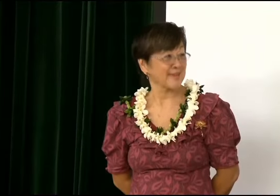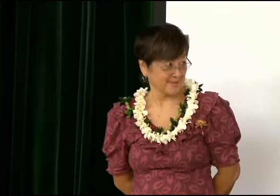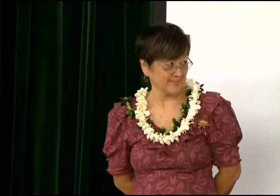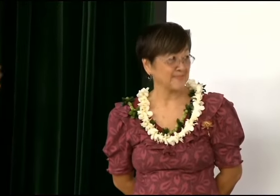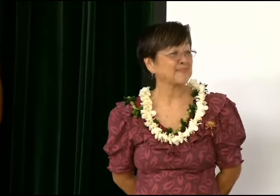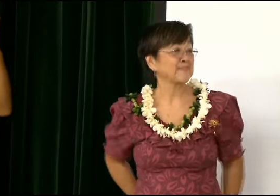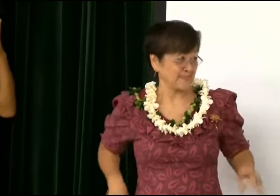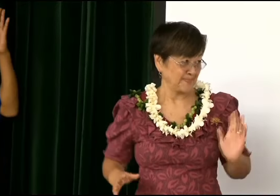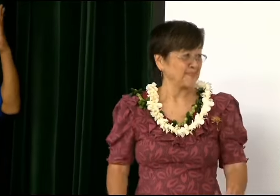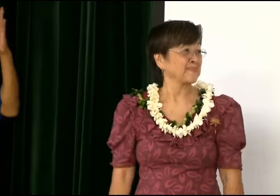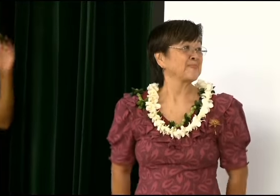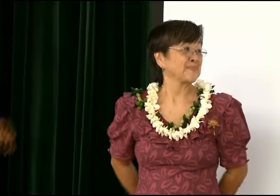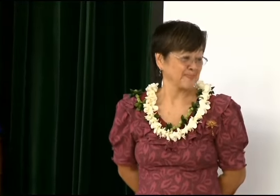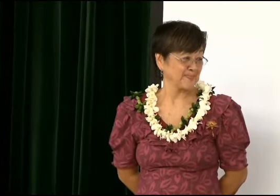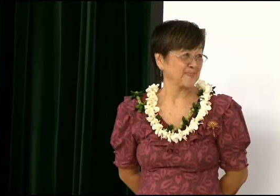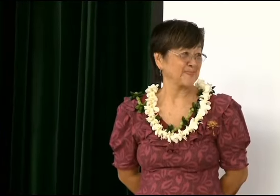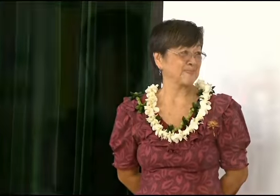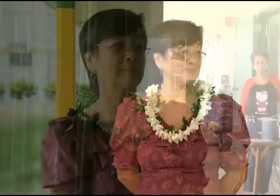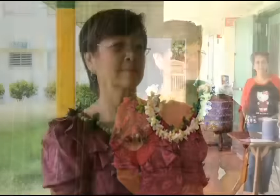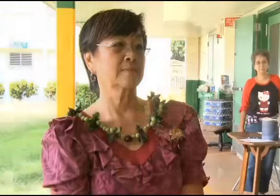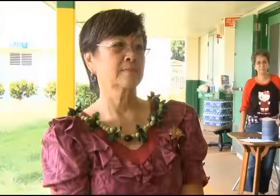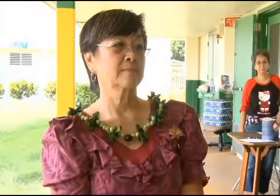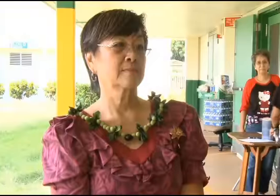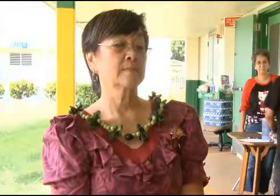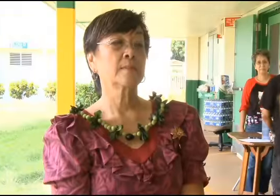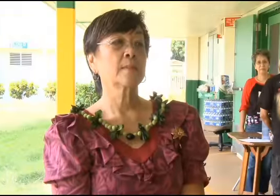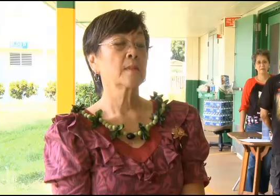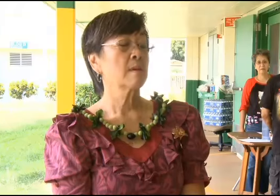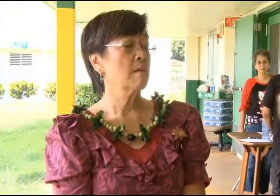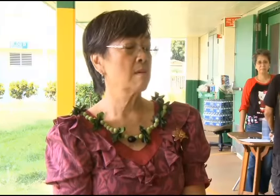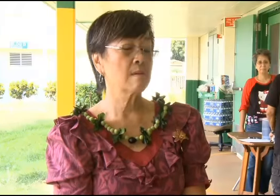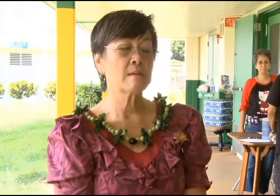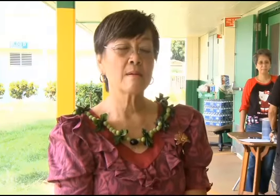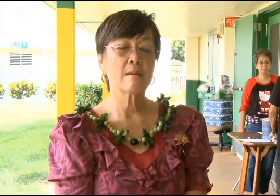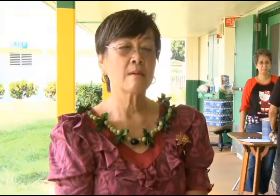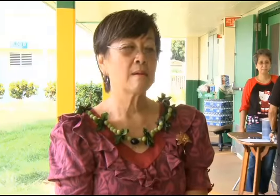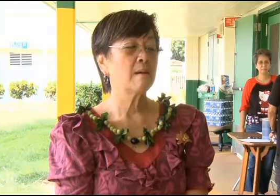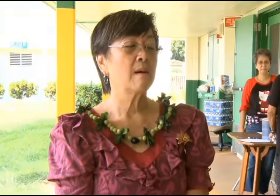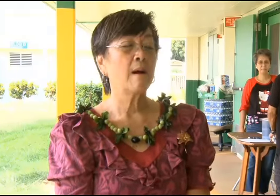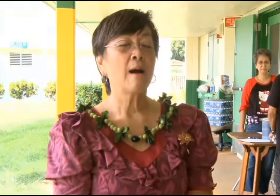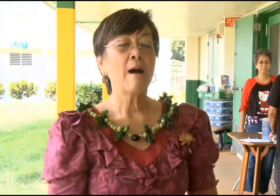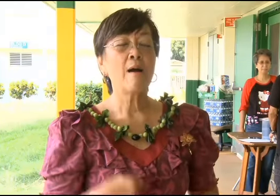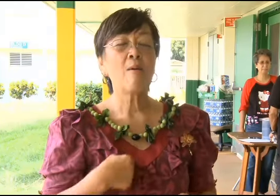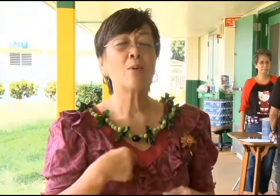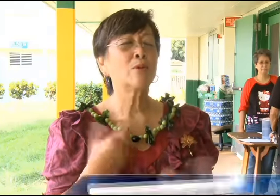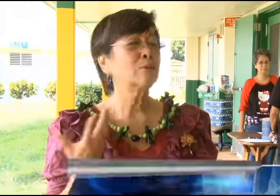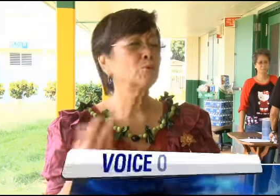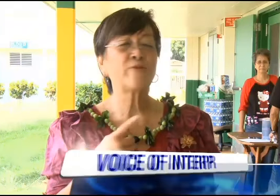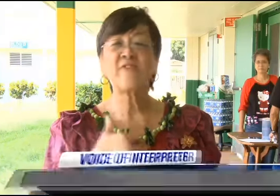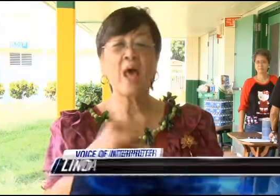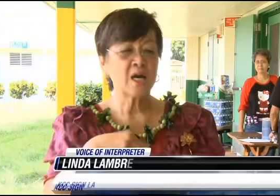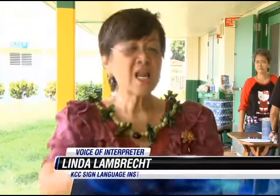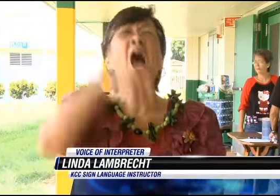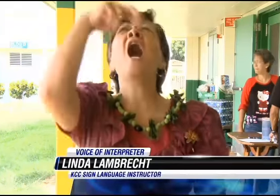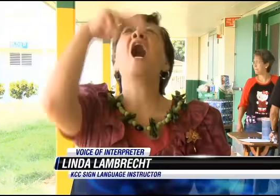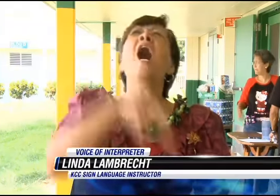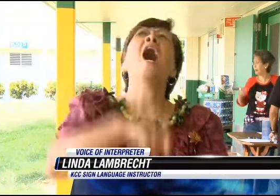Kapi'olani Community College sign language instructor who used the language as a child. Oh, I feel